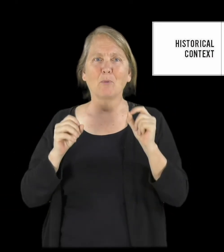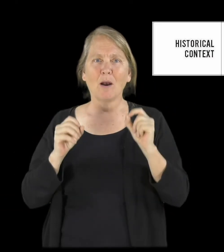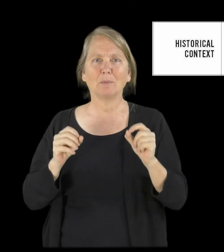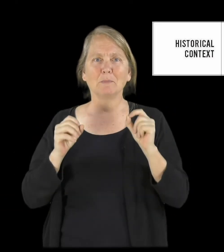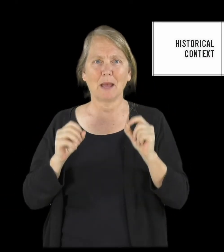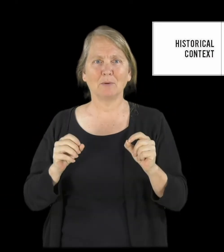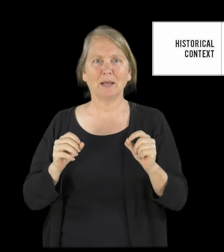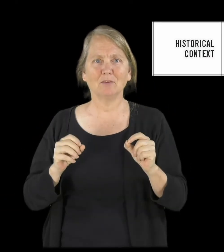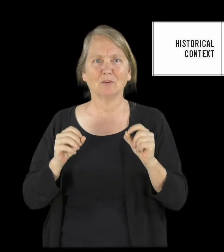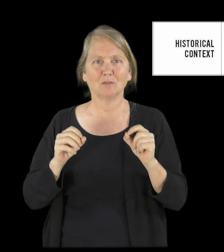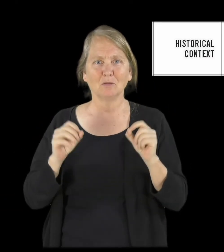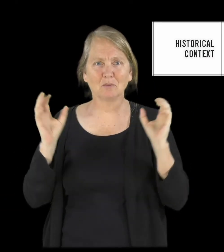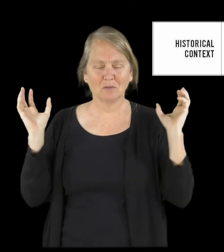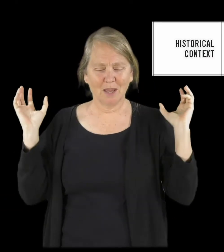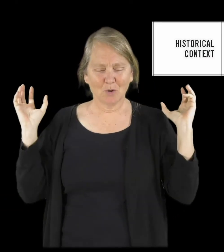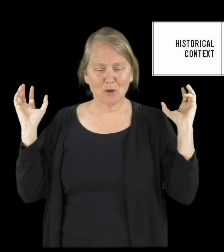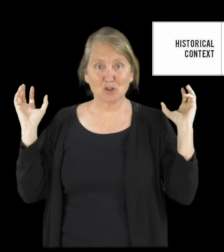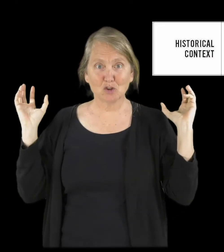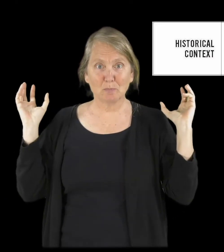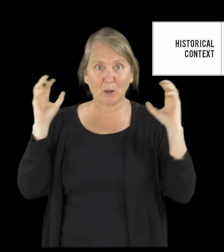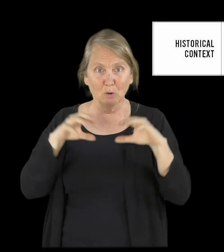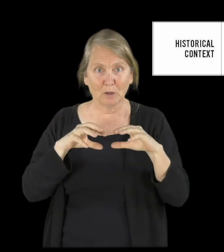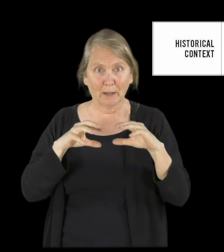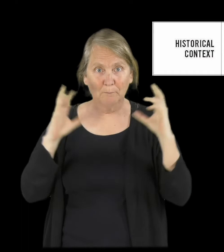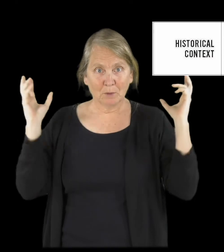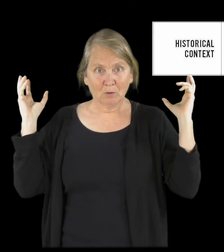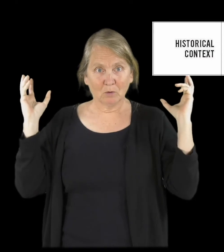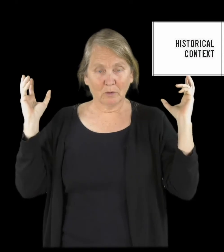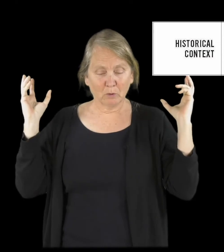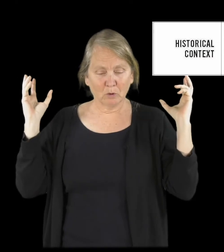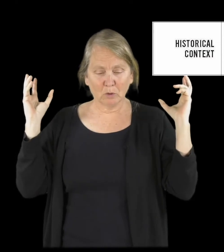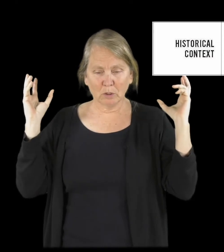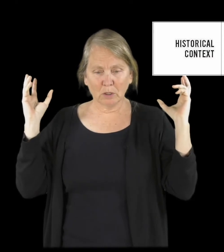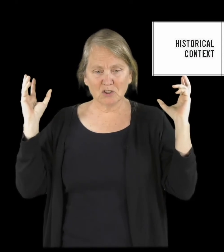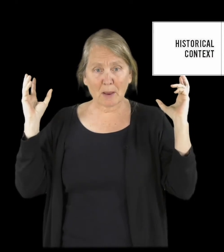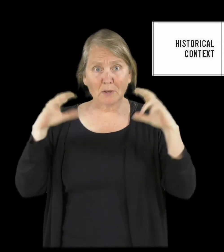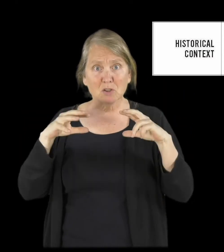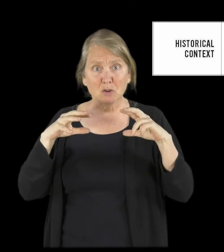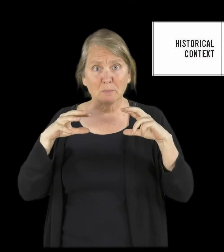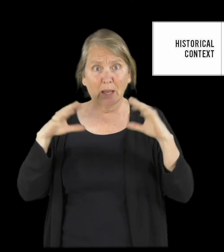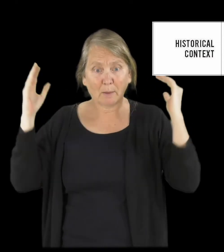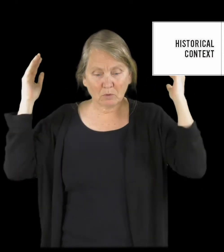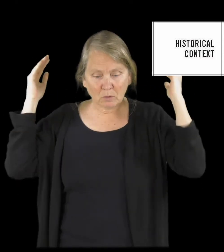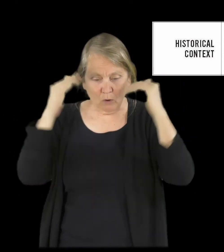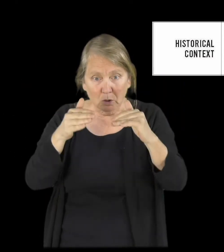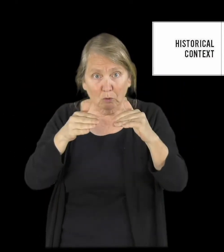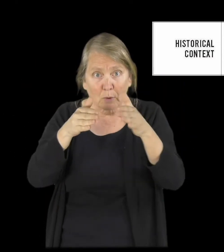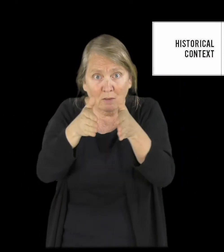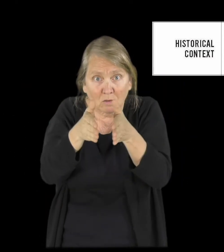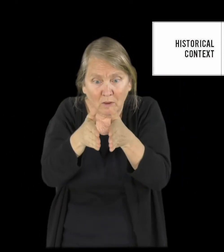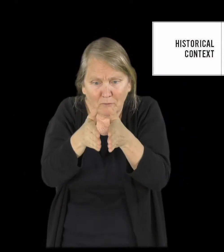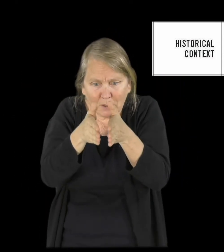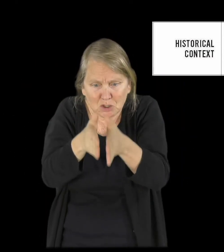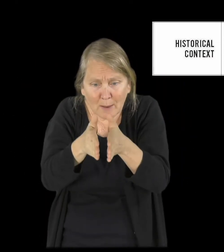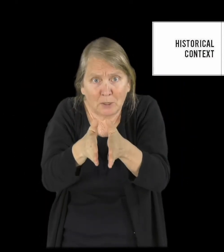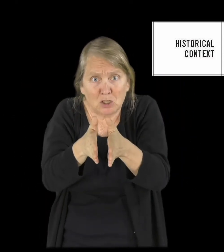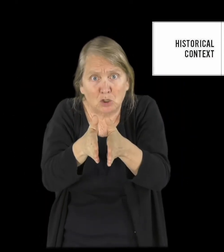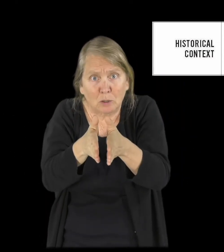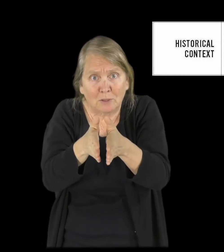problem nowadays because students research by Googling. So they'll Google Japanese internment camps. Goes right to stuff about Japanese internment